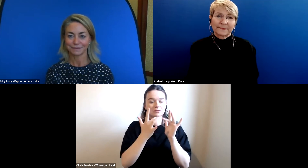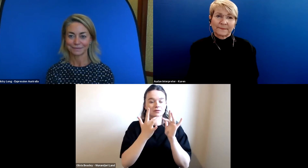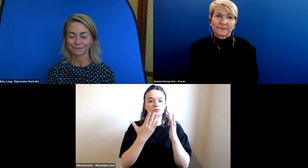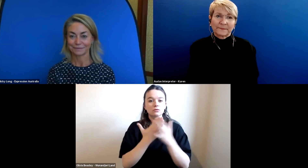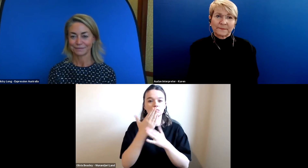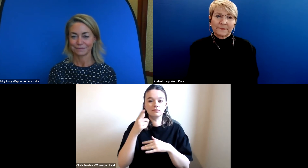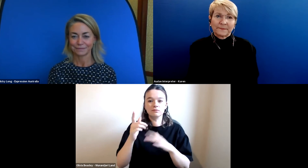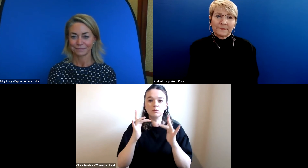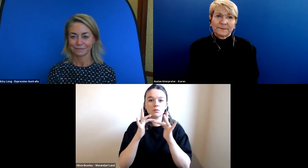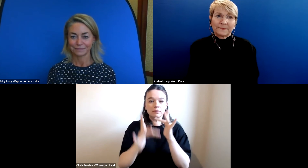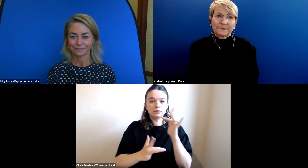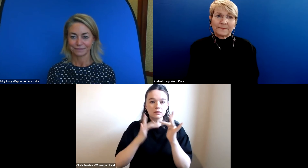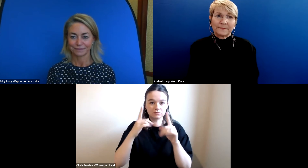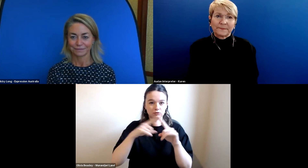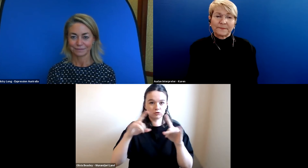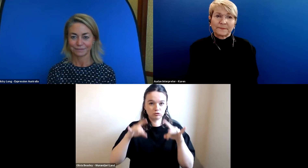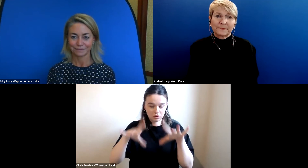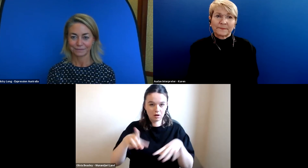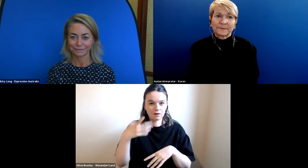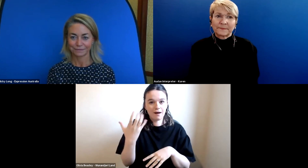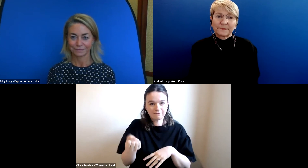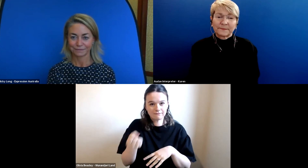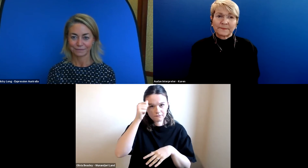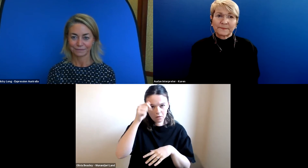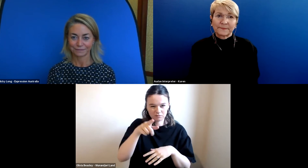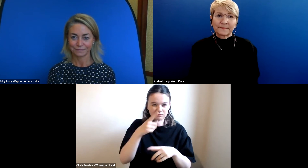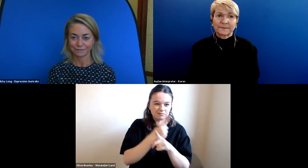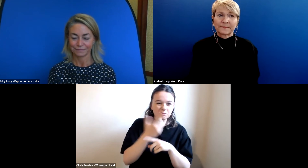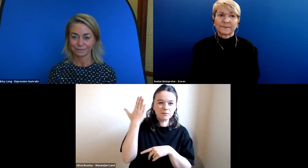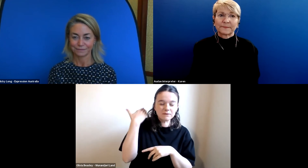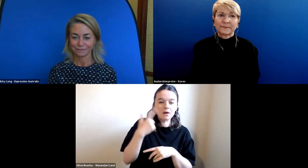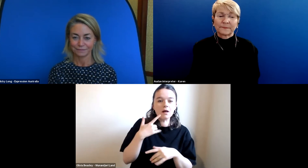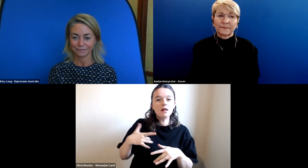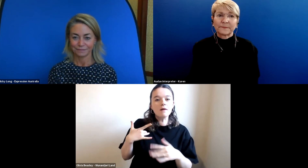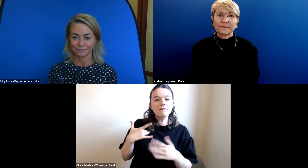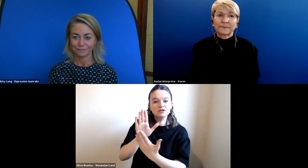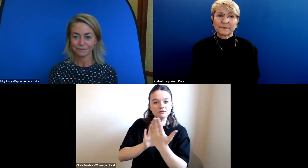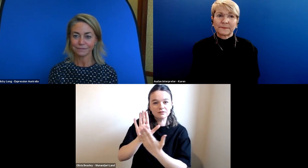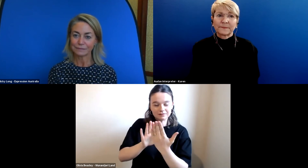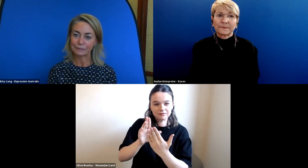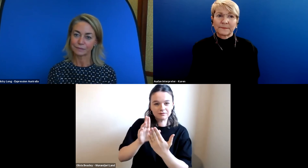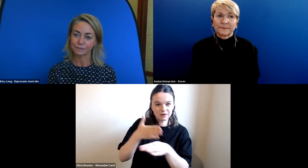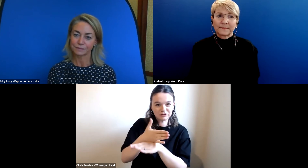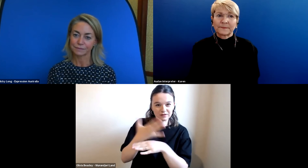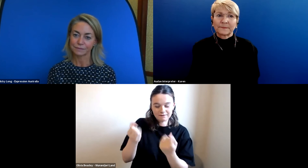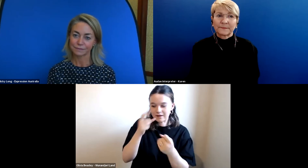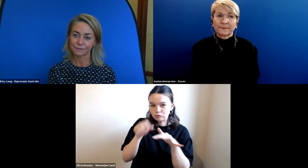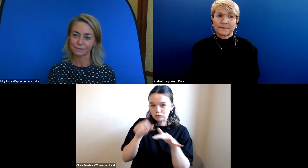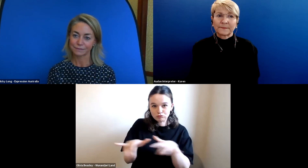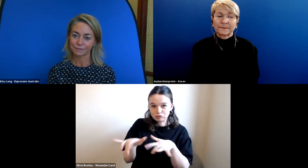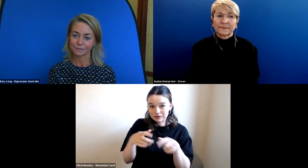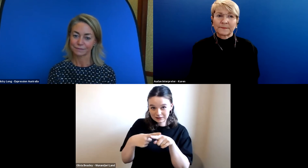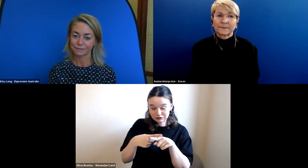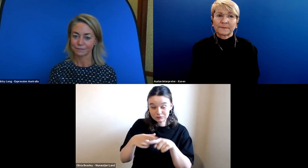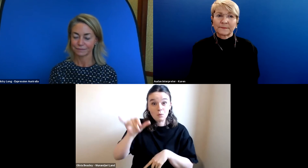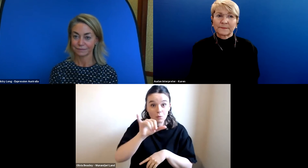and expressed their work here tonight. And if you think of any questions later, you can also access our website.